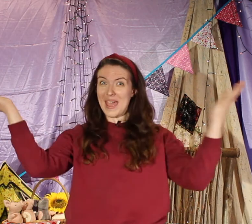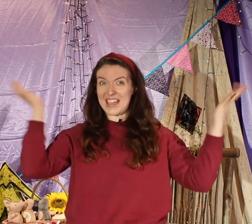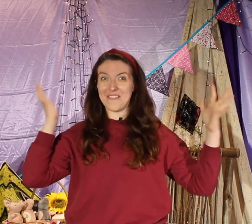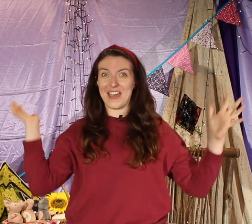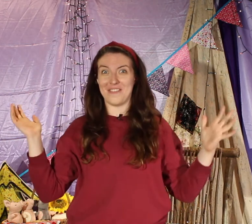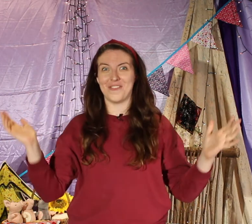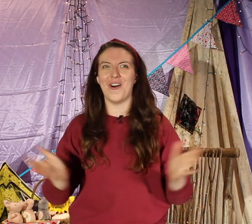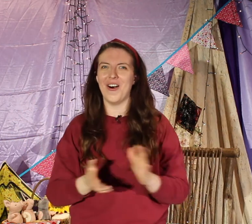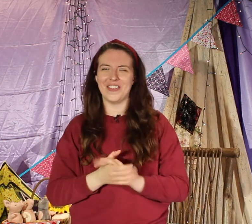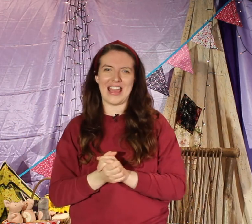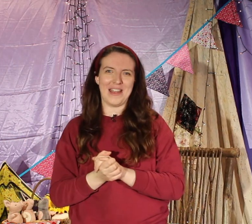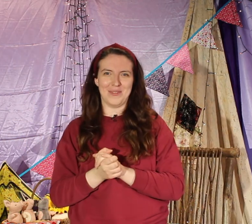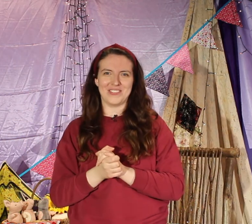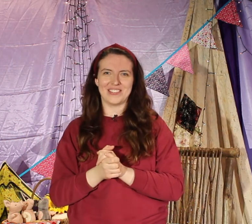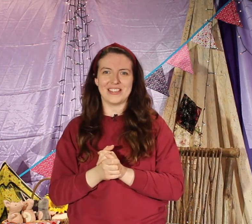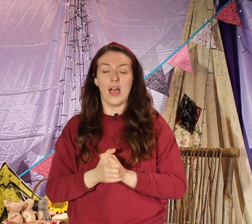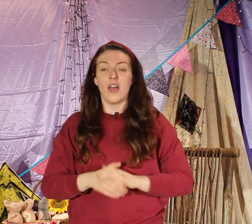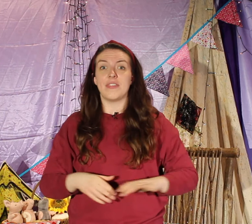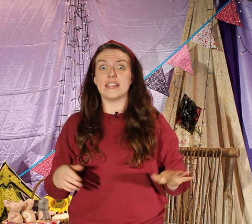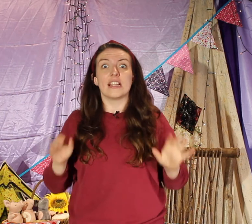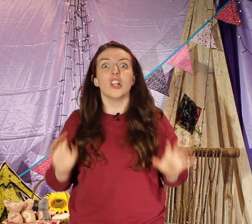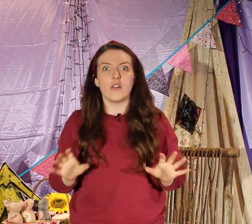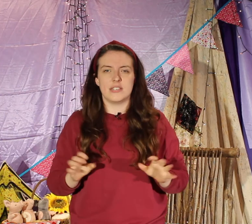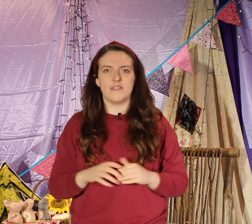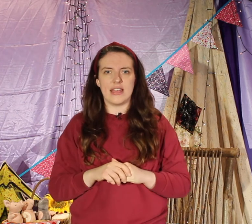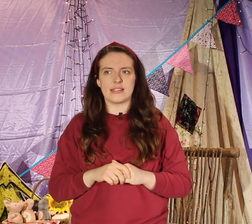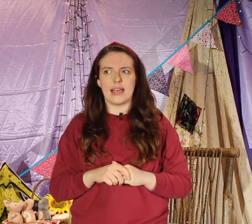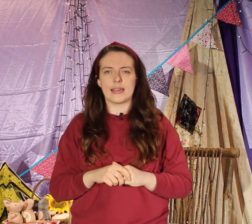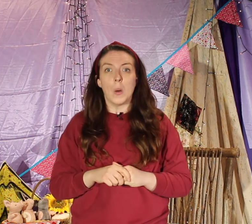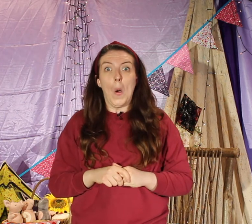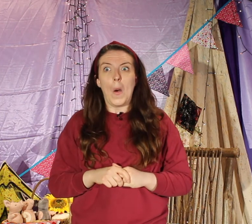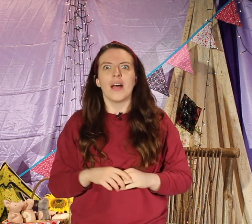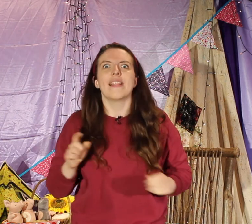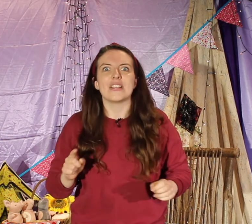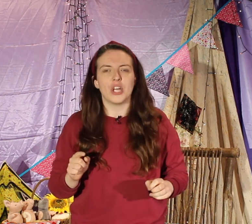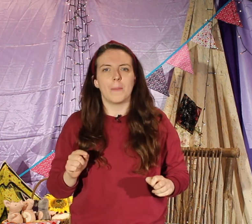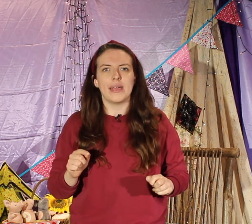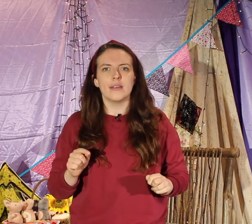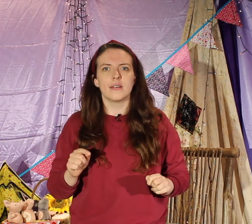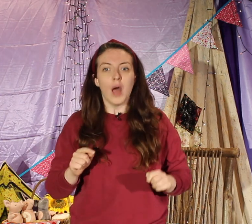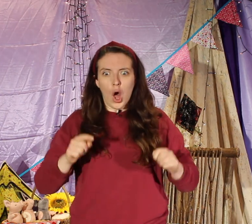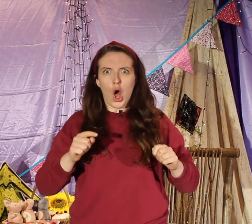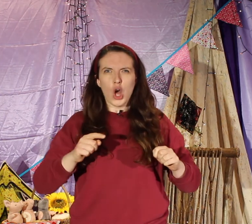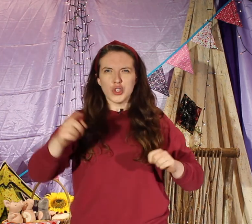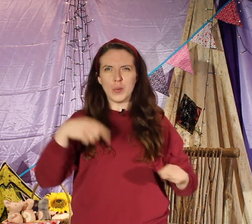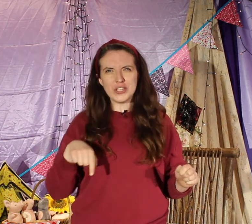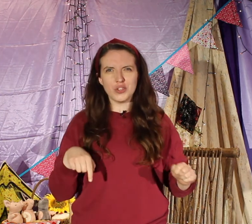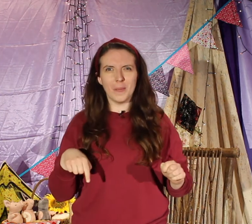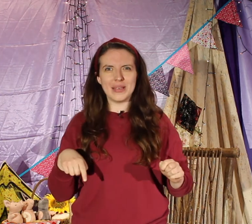big event for all the animals. They did lots of events like jumping. Should we do jumping